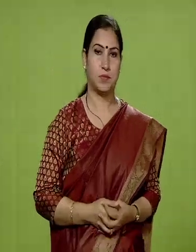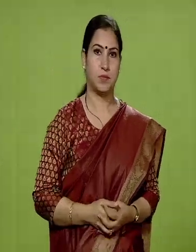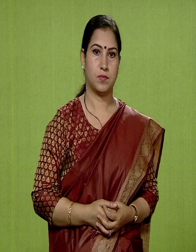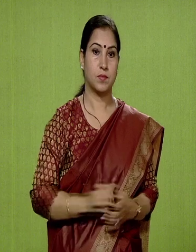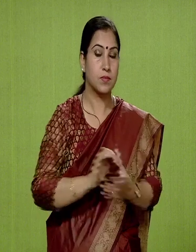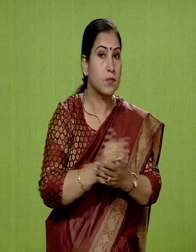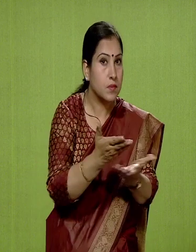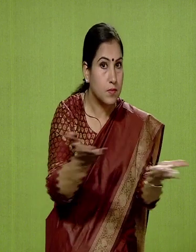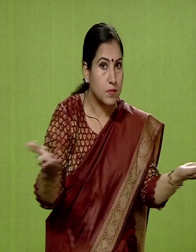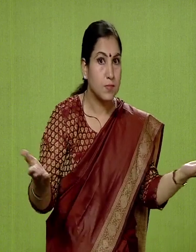Dear learners,